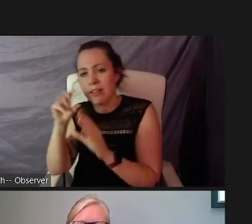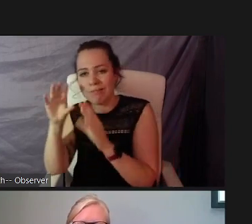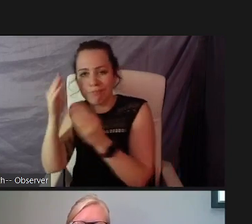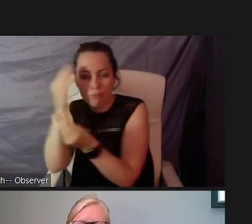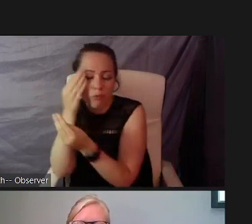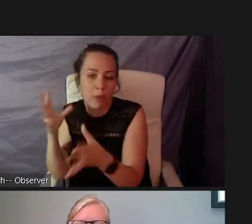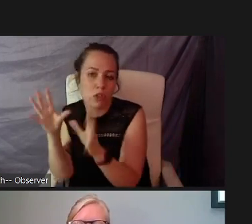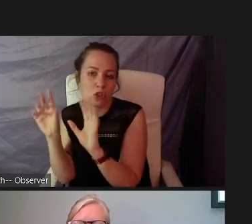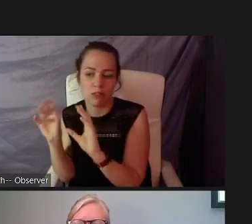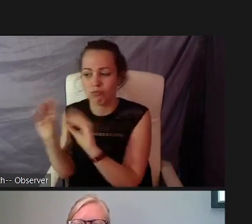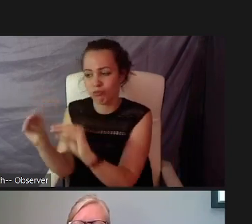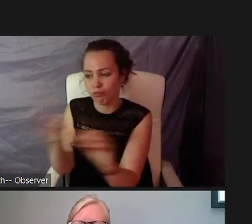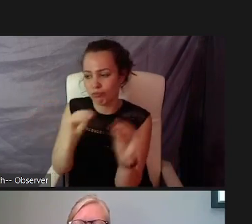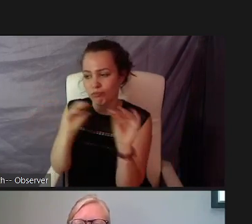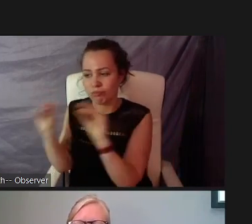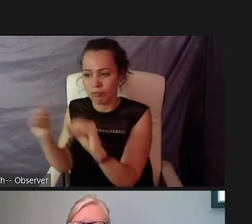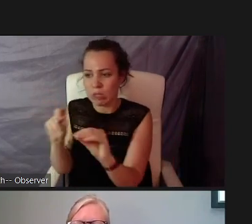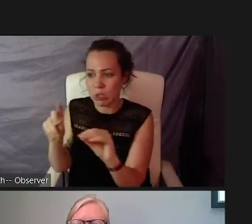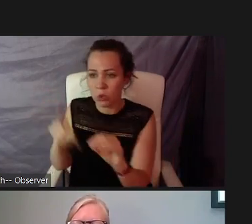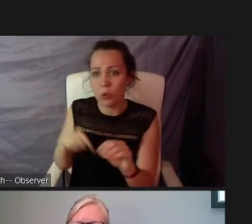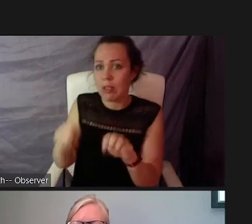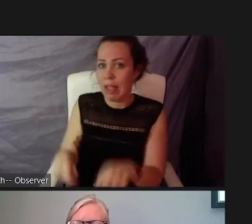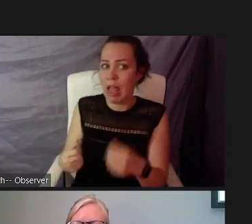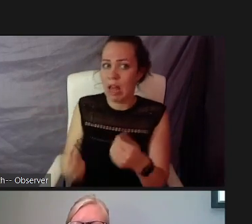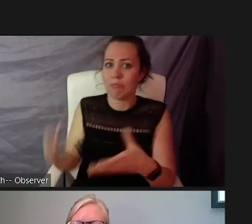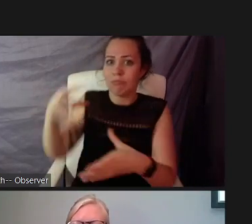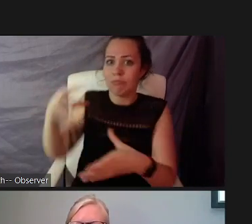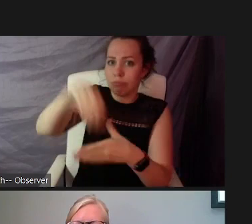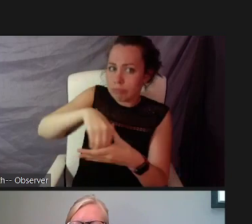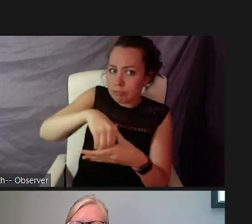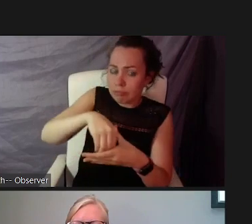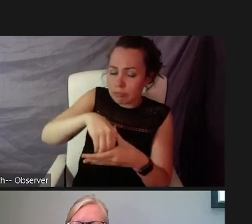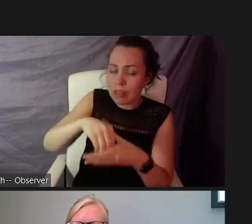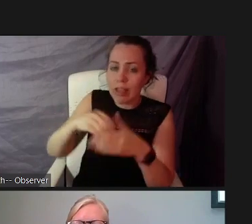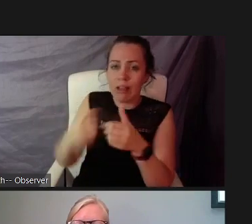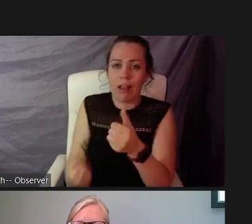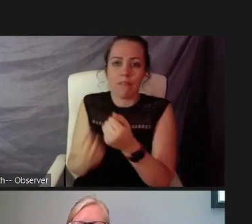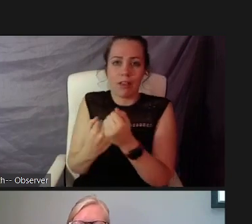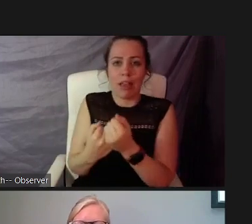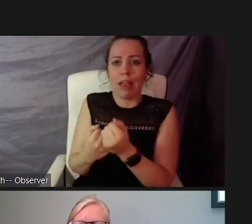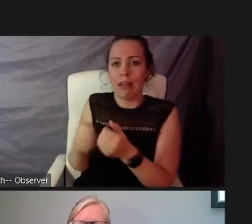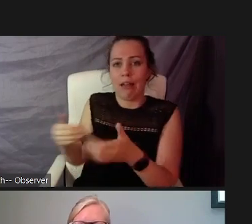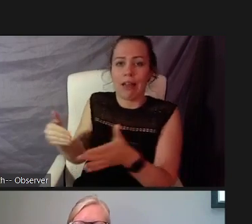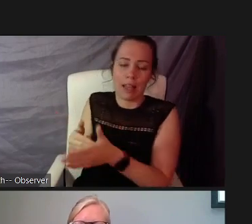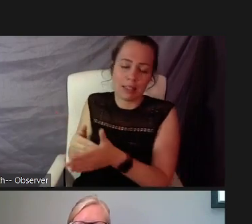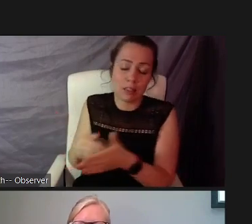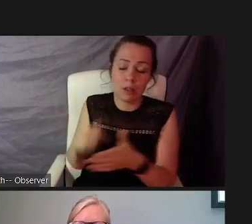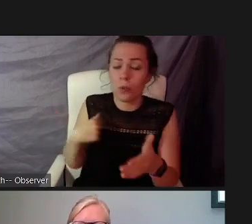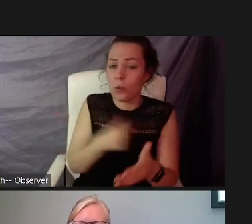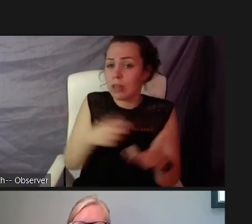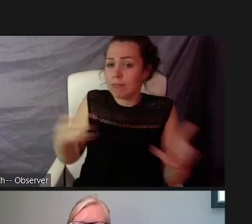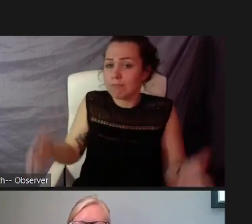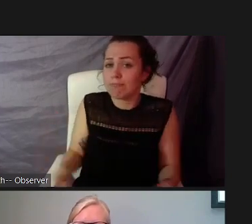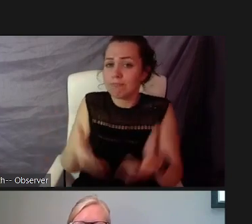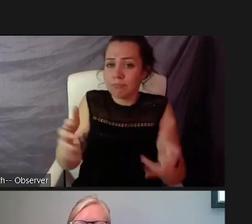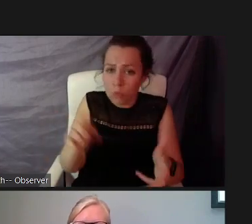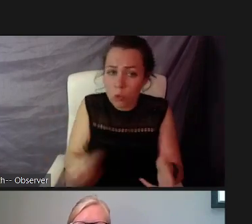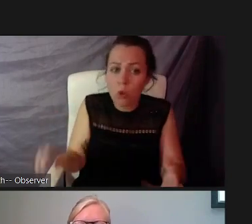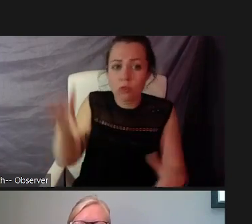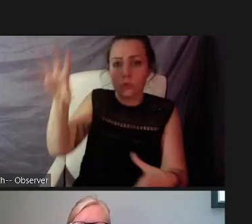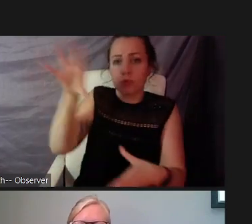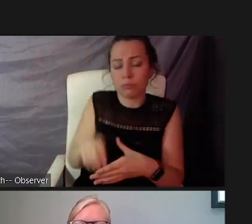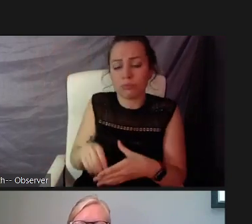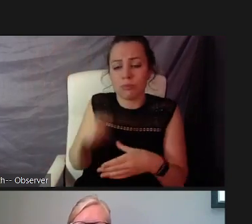to take a role in that. This is something we can all participate in. And we also have guidance available on the